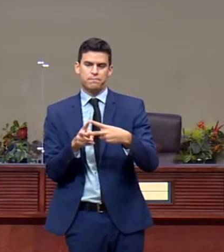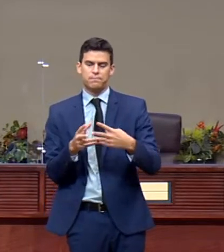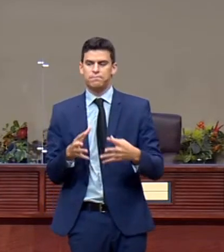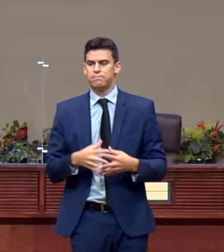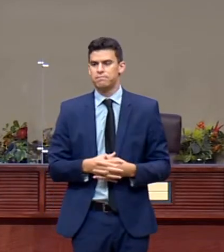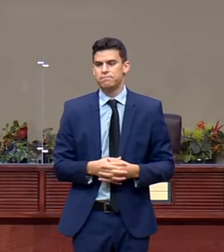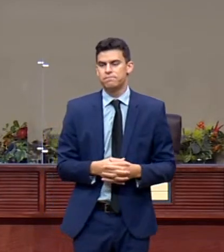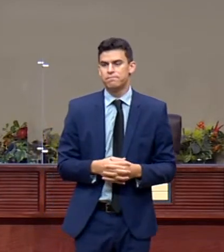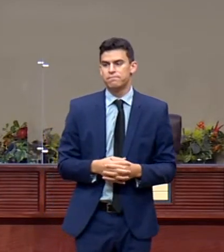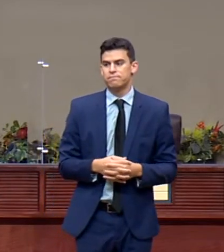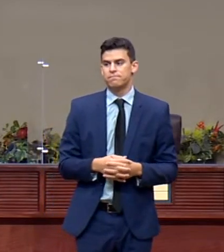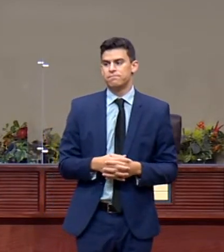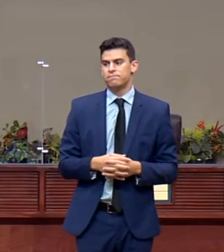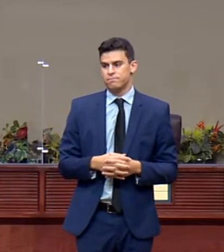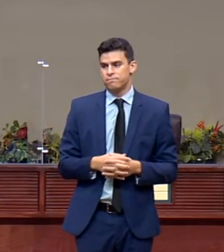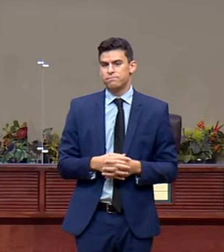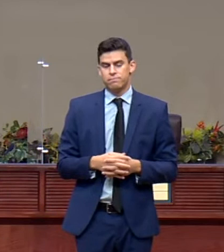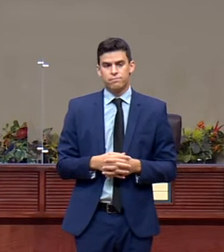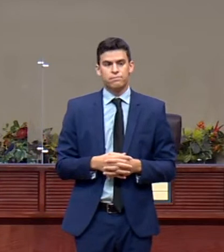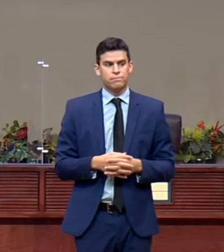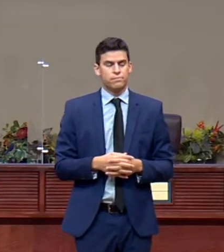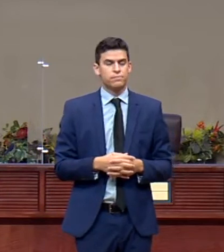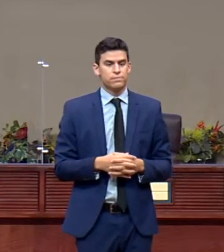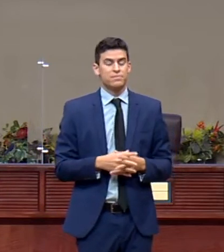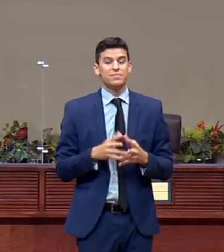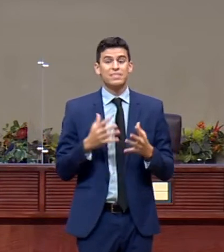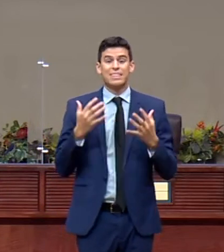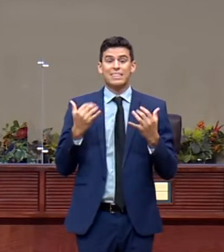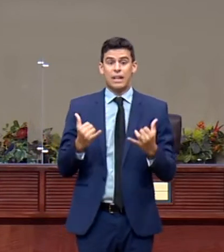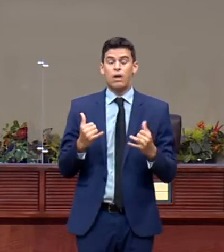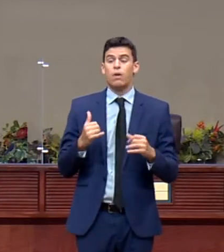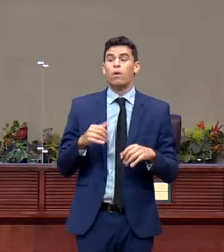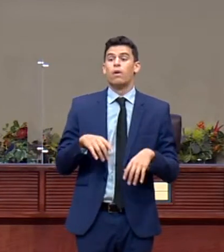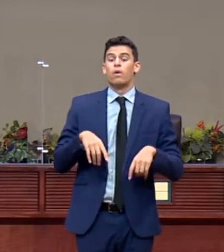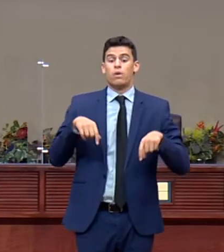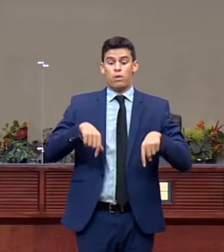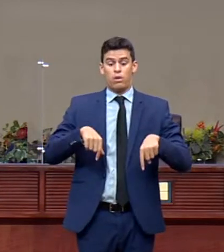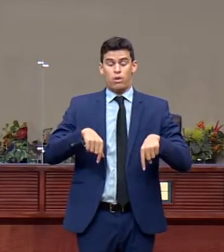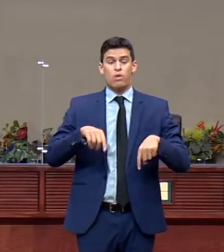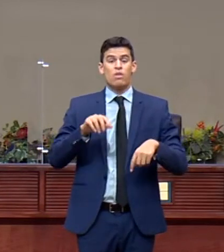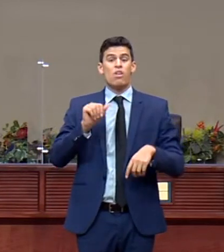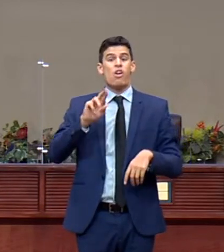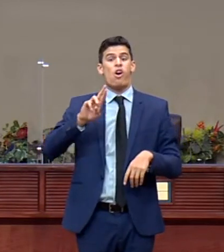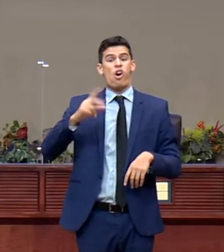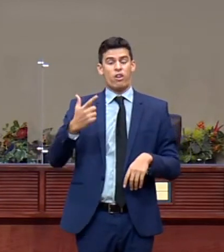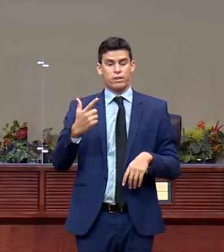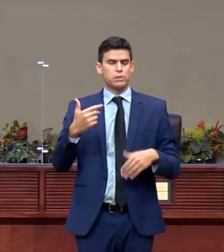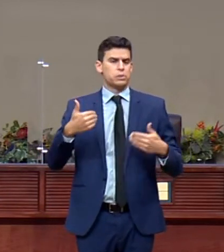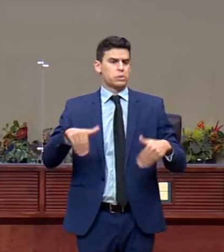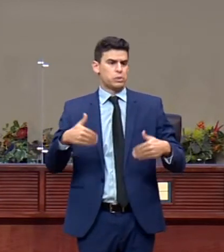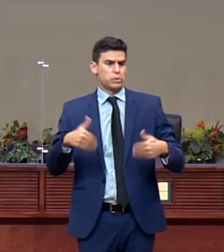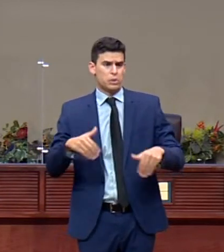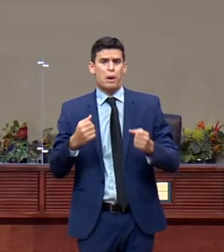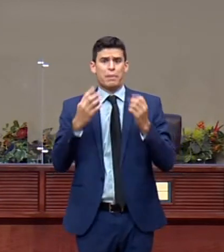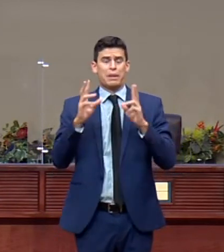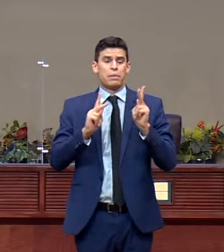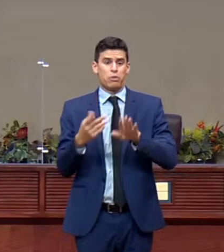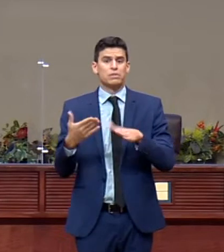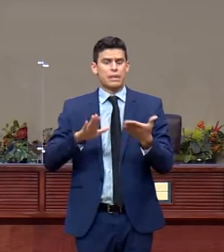With regard to death, the number for August continues to be the highest ever. This